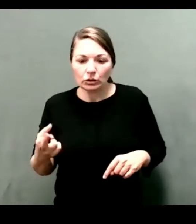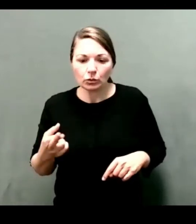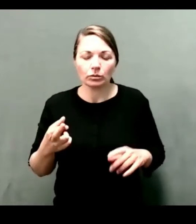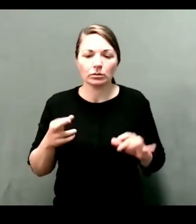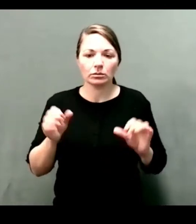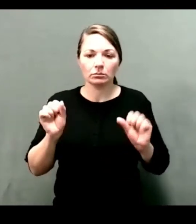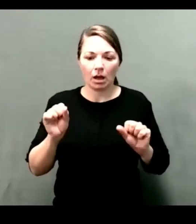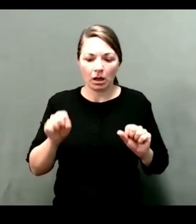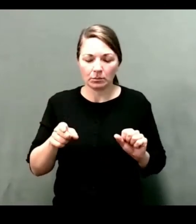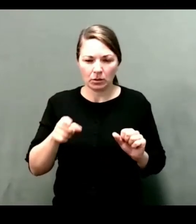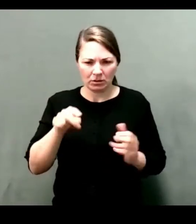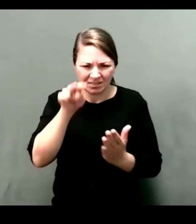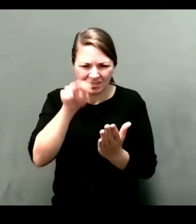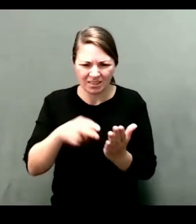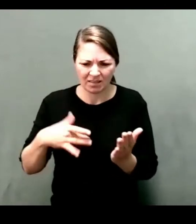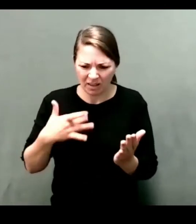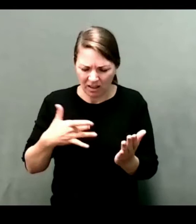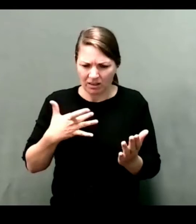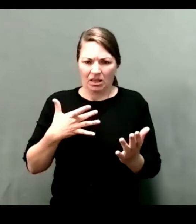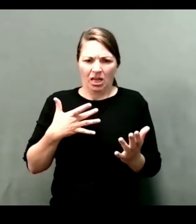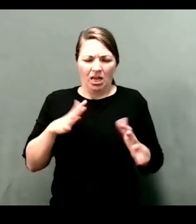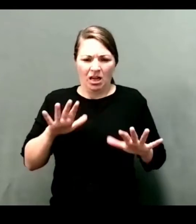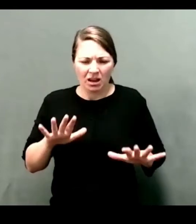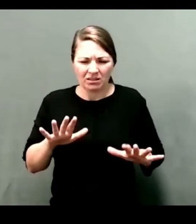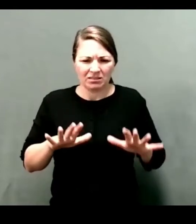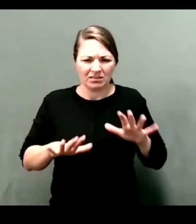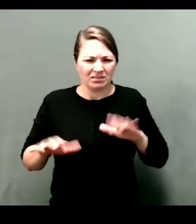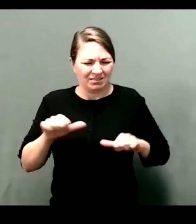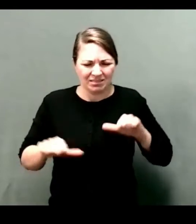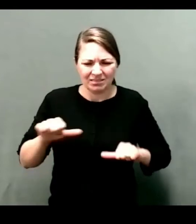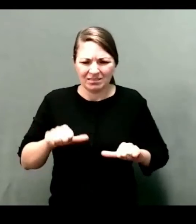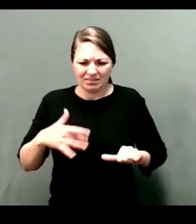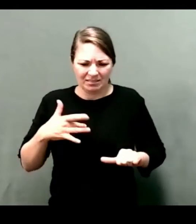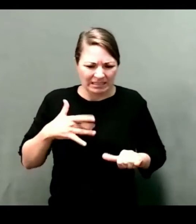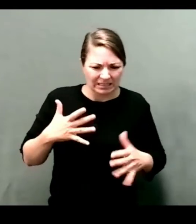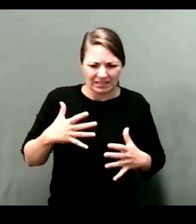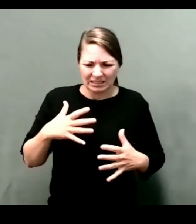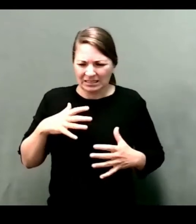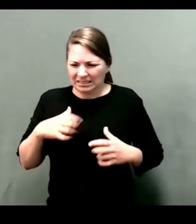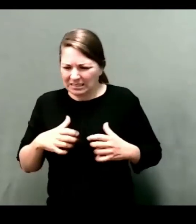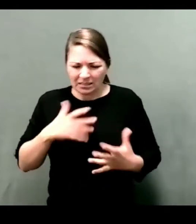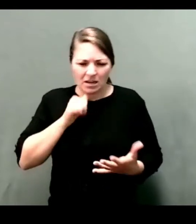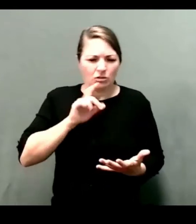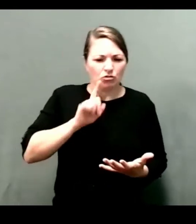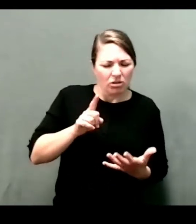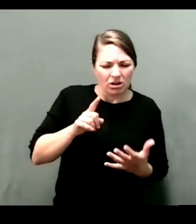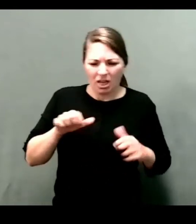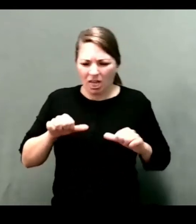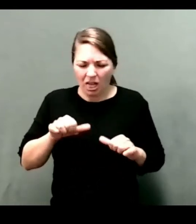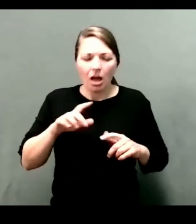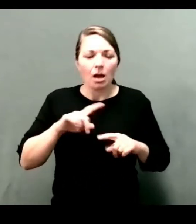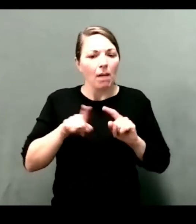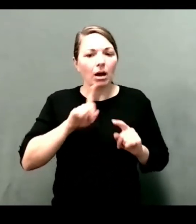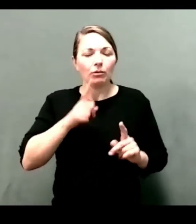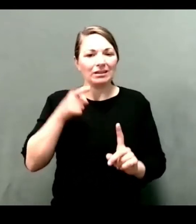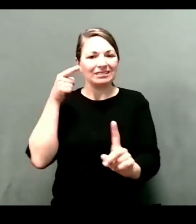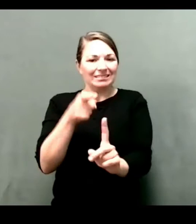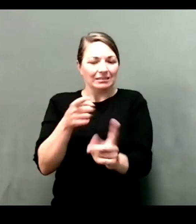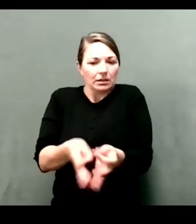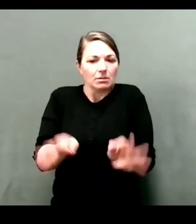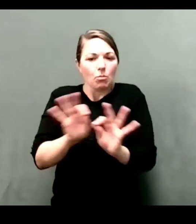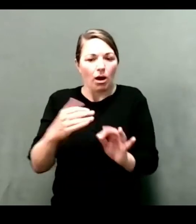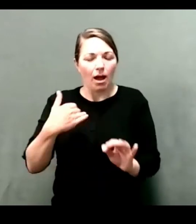might bring up big feelings, and we don't want that to derail folks from being able to have thoughtful and honest conversations